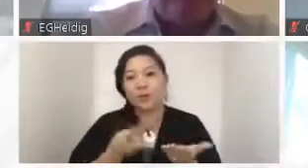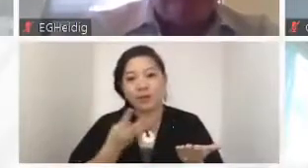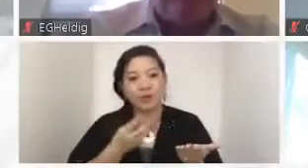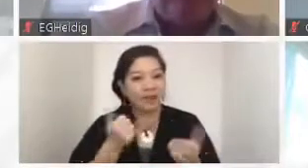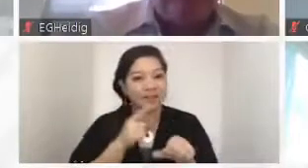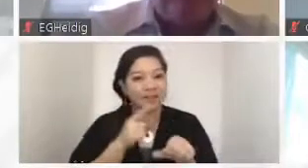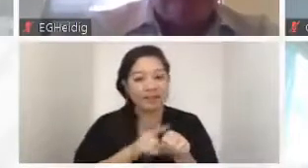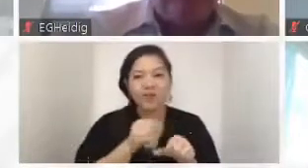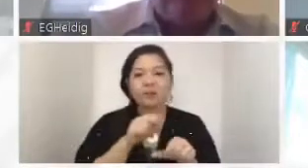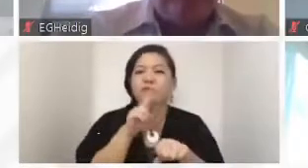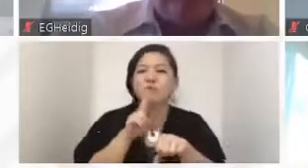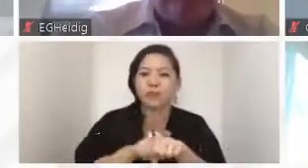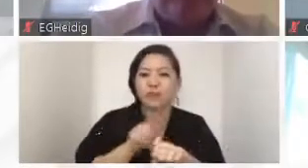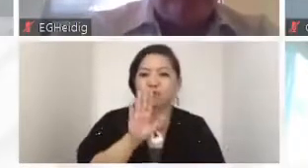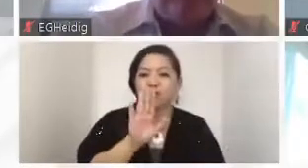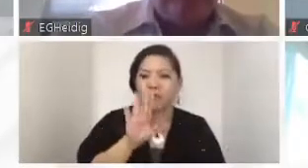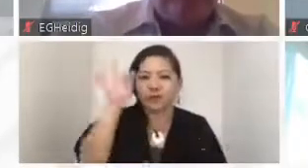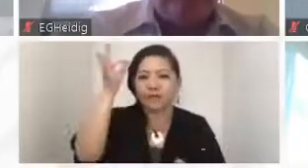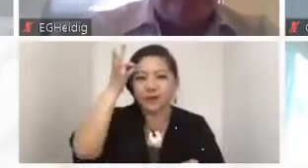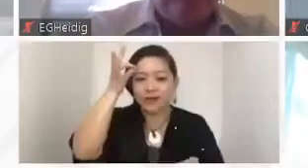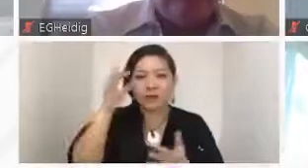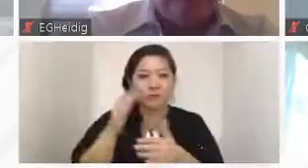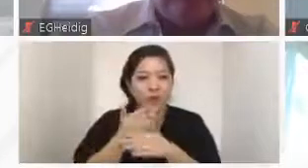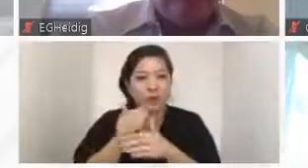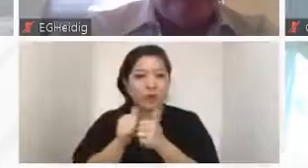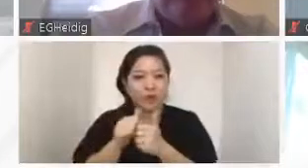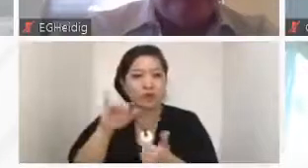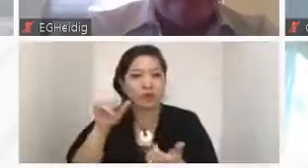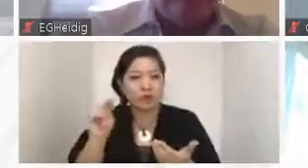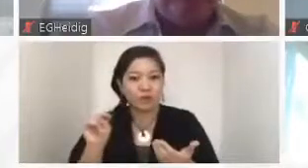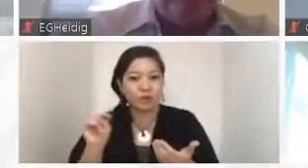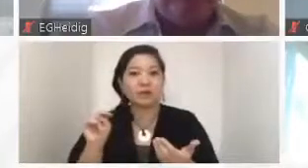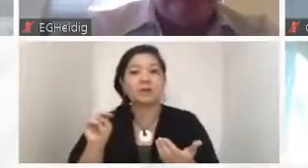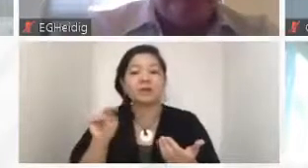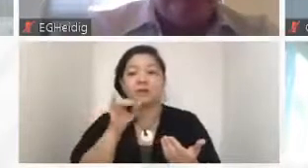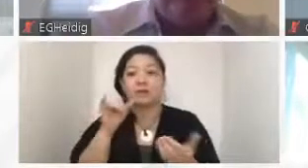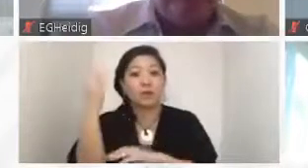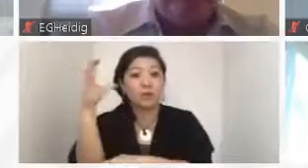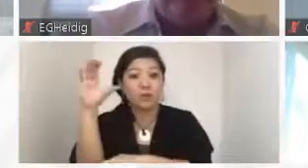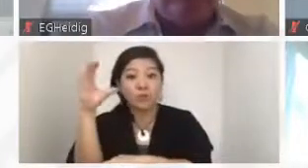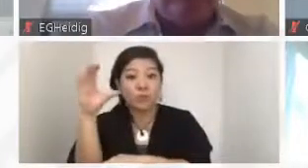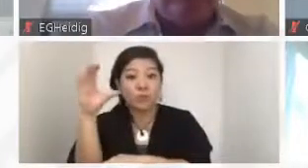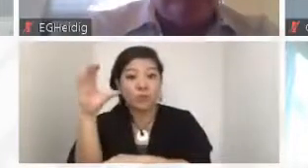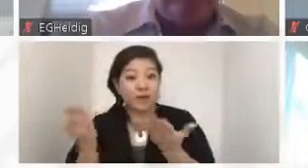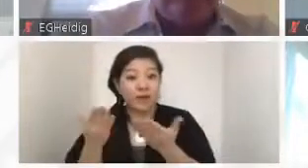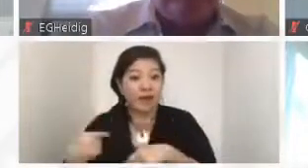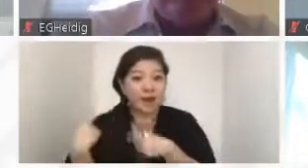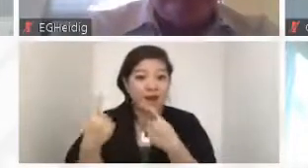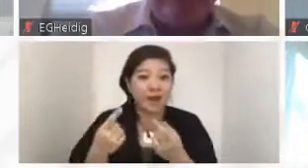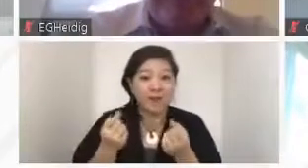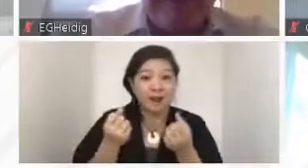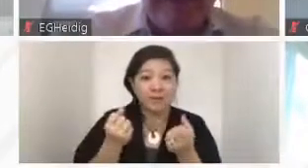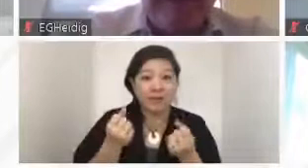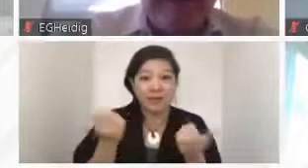And of course, your federal partners also. John is a Chamorro now. He's been here many, many